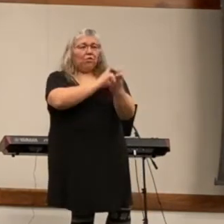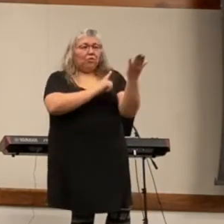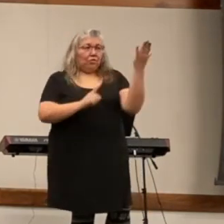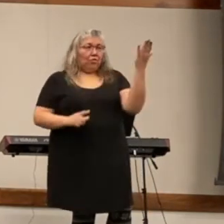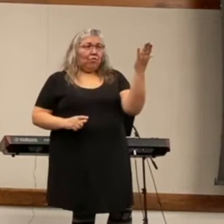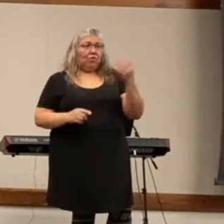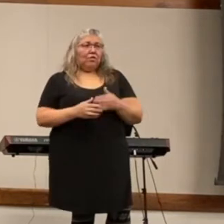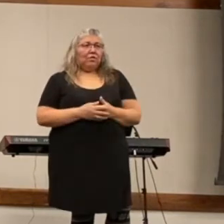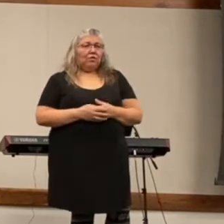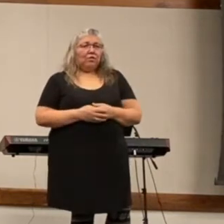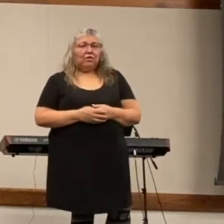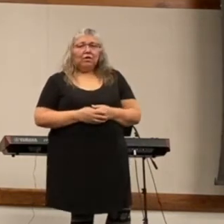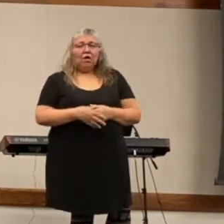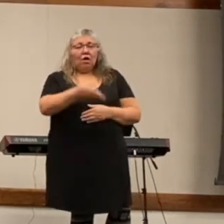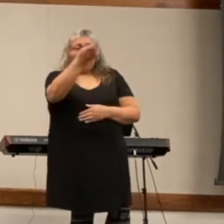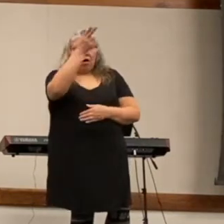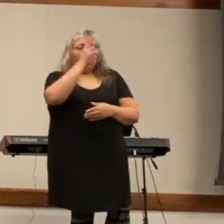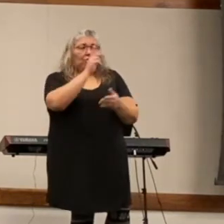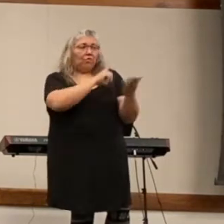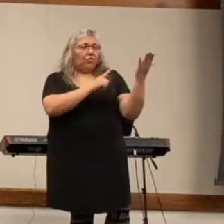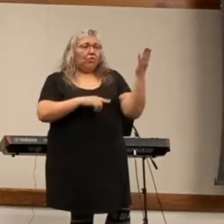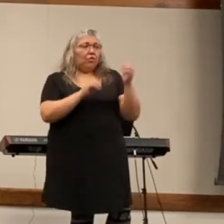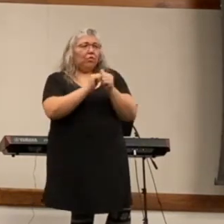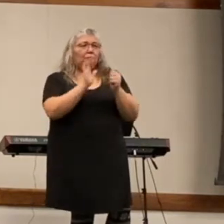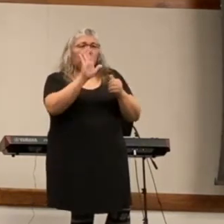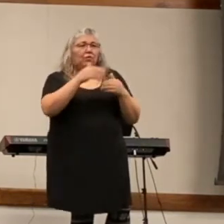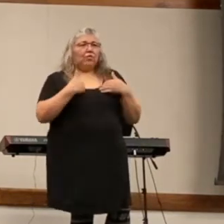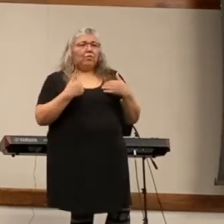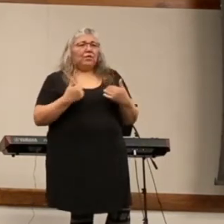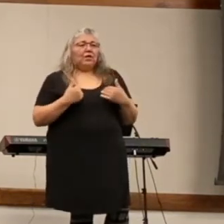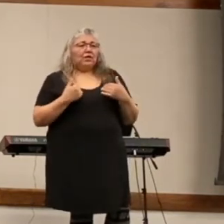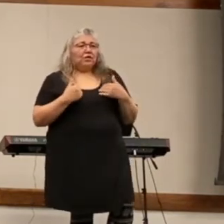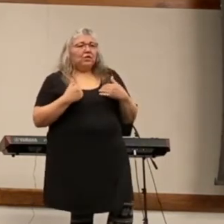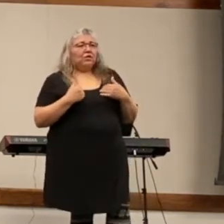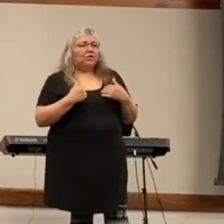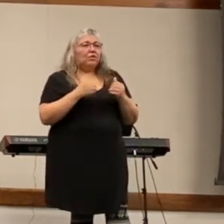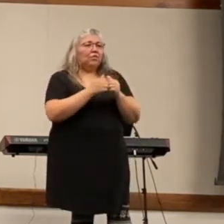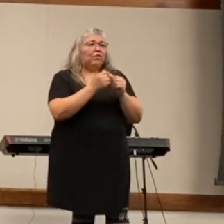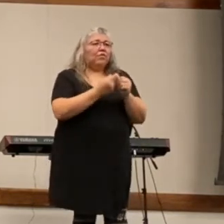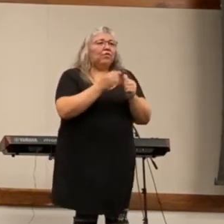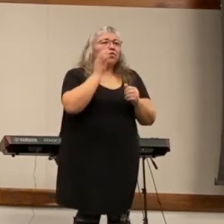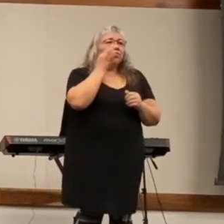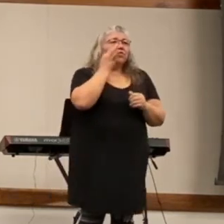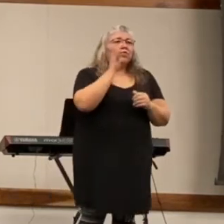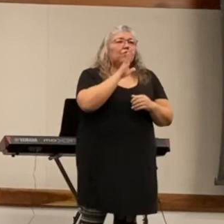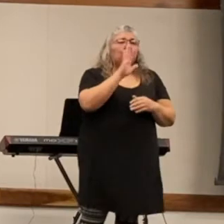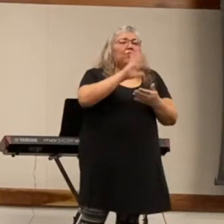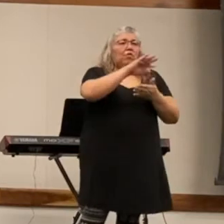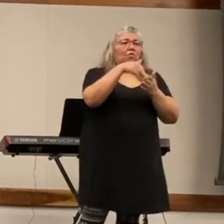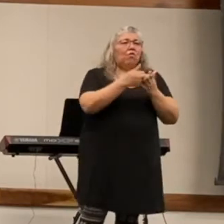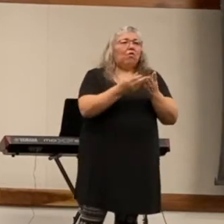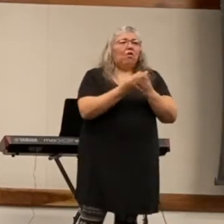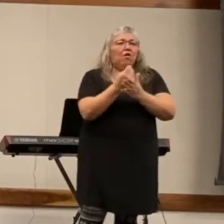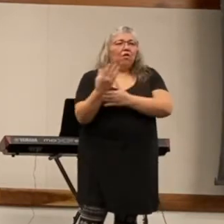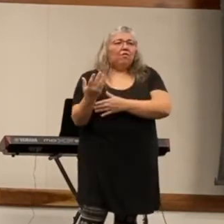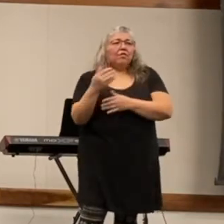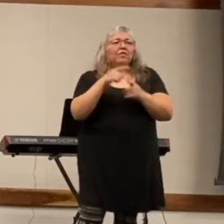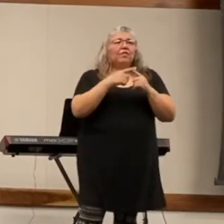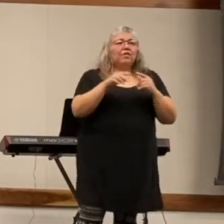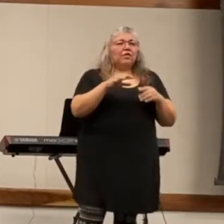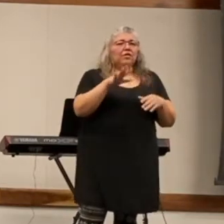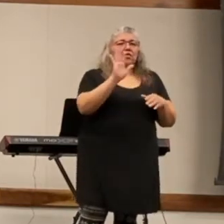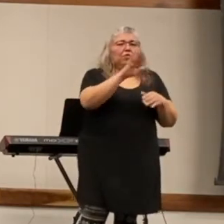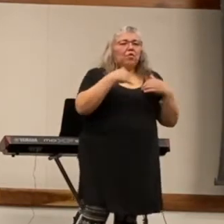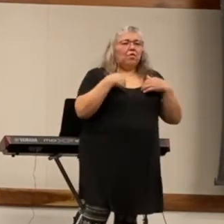Lord. Honor the Lord with your possessions and with the first fruits of your entire harvest. Then your barns will be completely